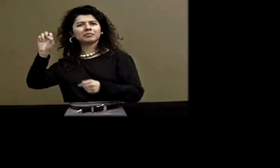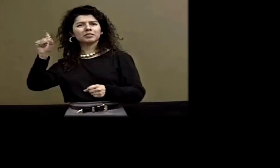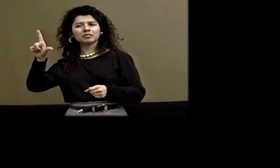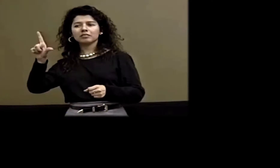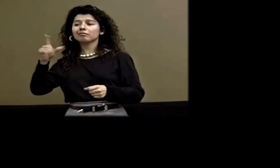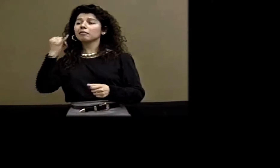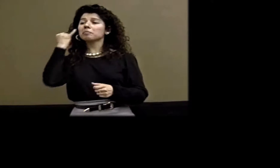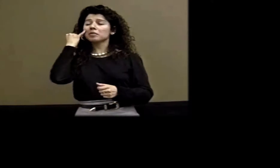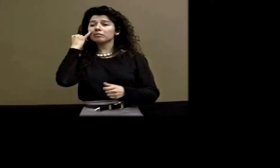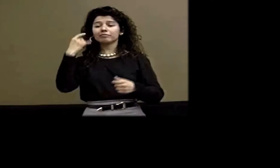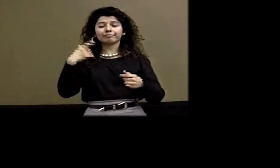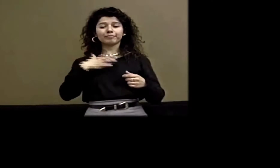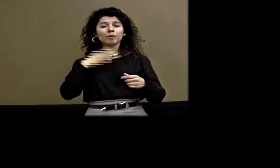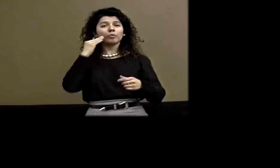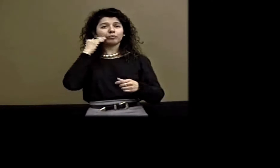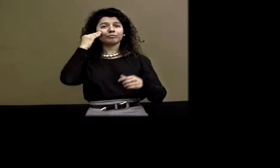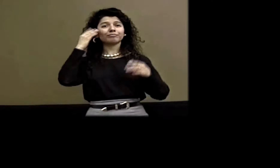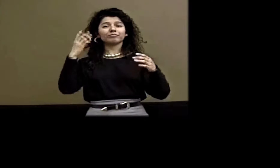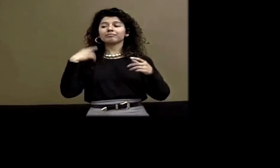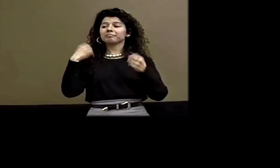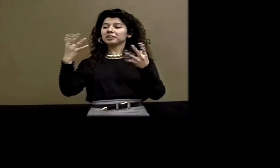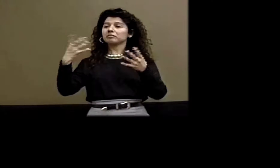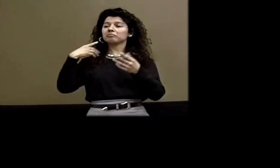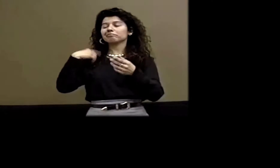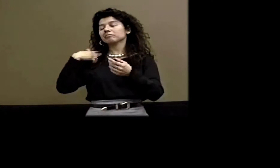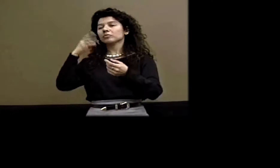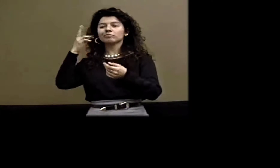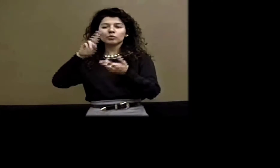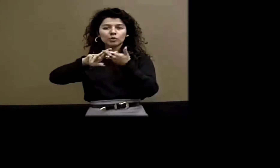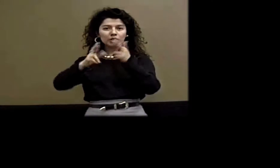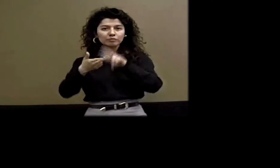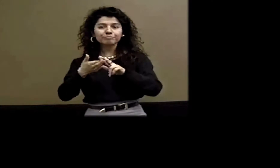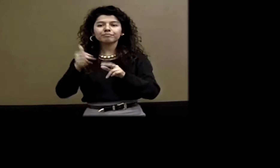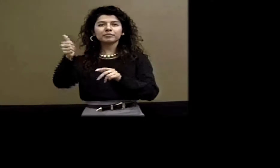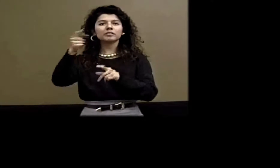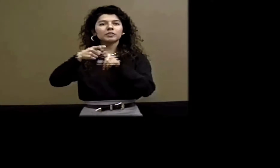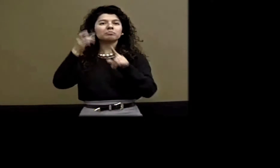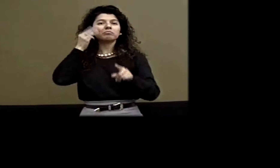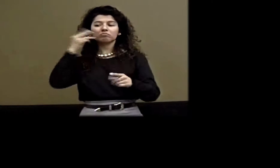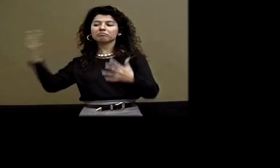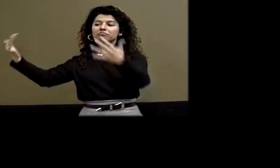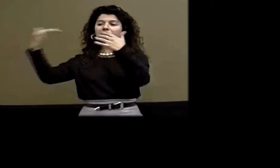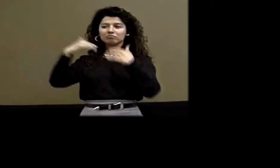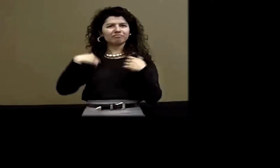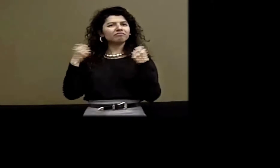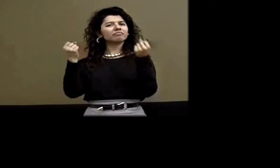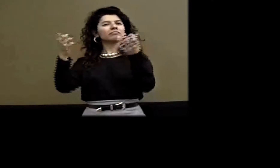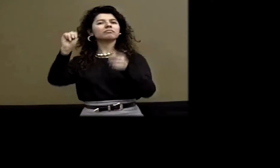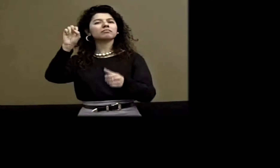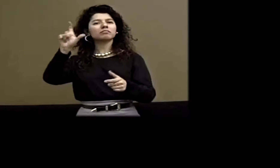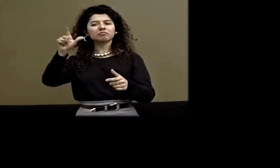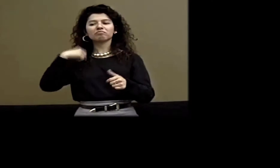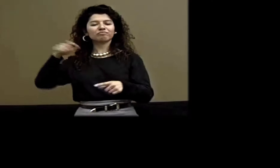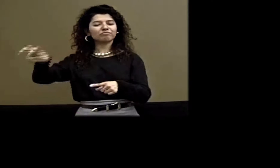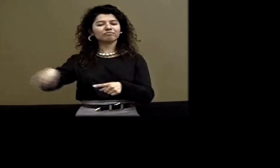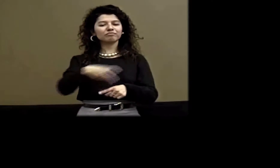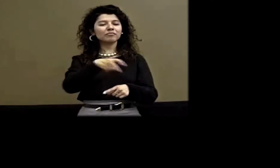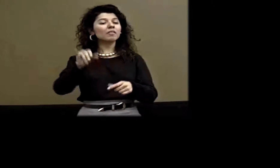visit me in America, I would communicate in MSL, and if my friends from America would visit me in Mexico, I would communicate in ASL. Those are my two languages.